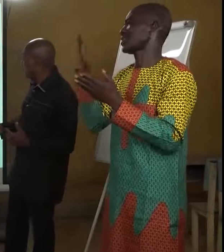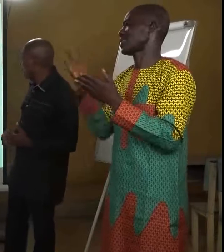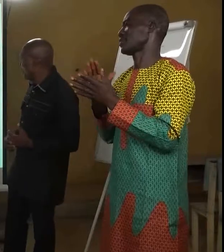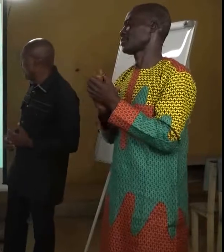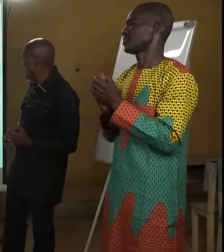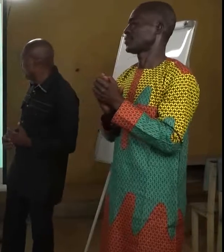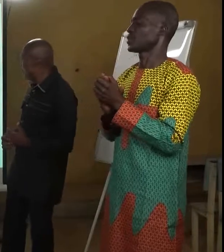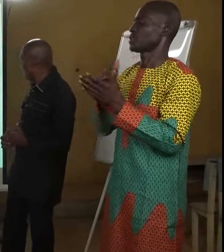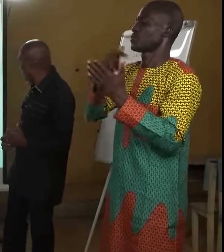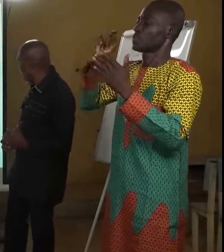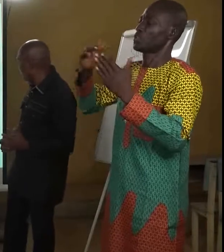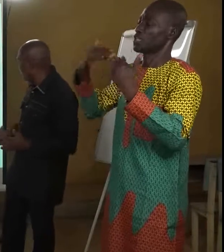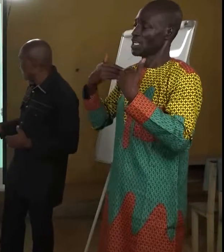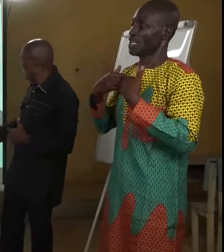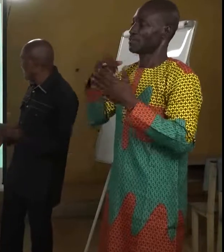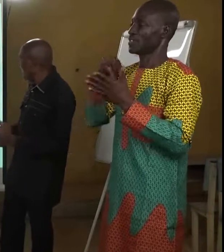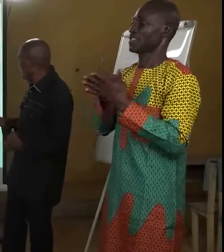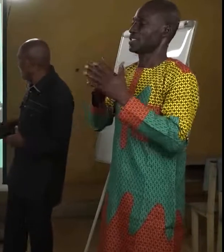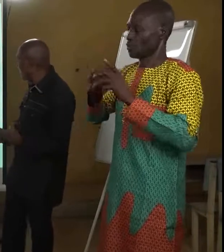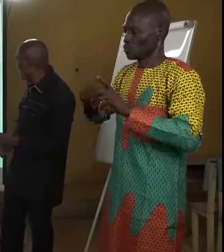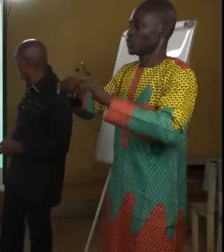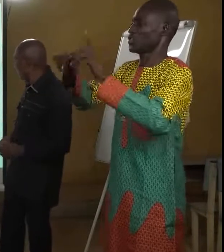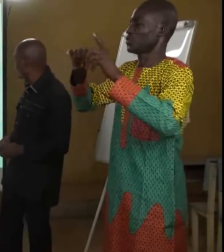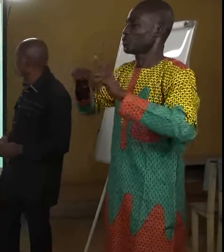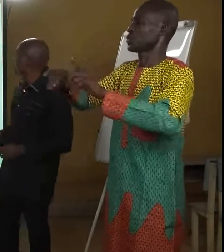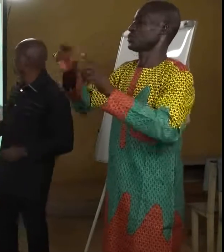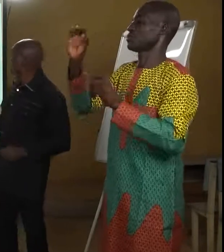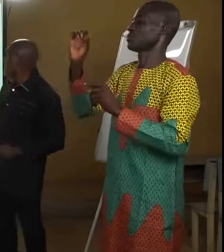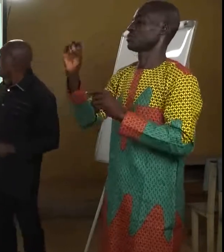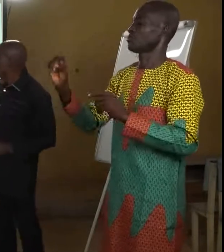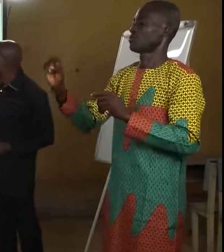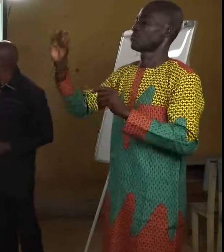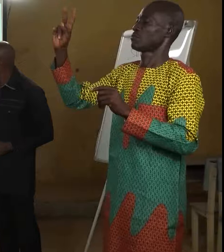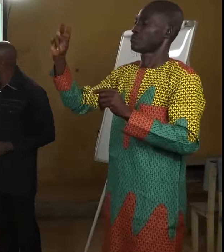you are bound to have a persistent inflation.